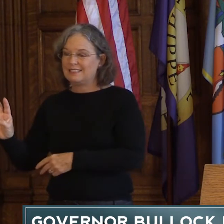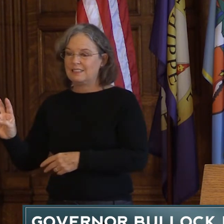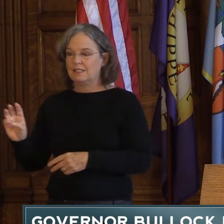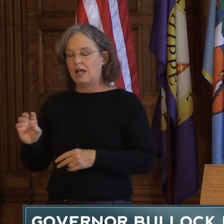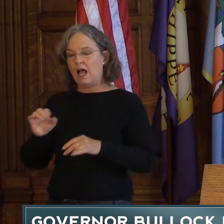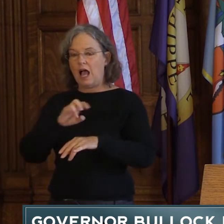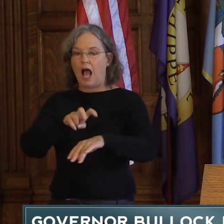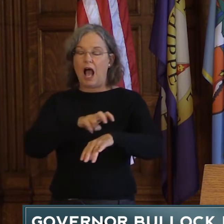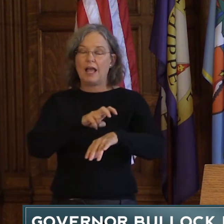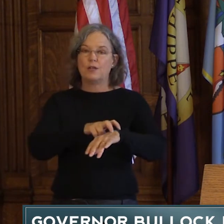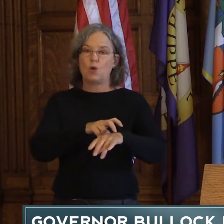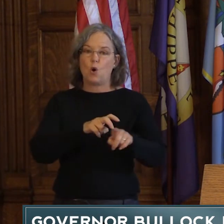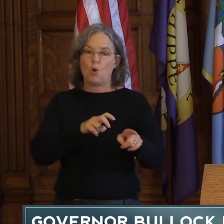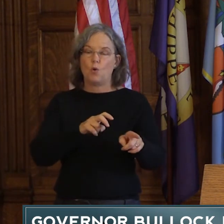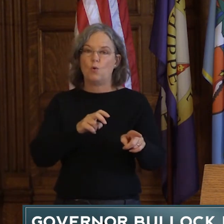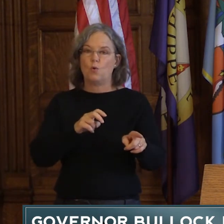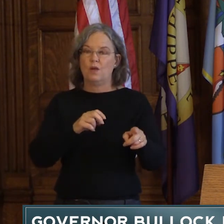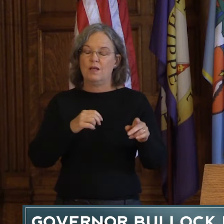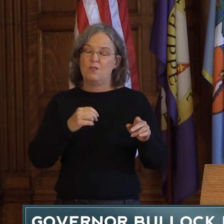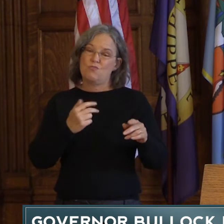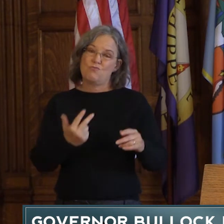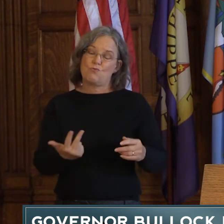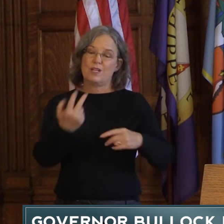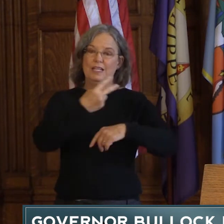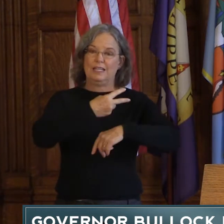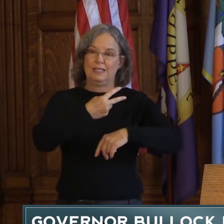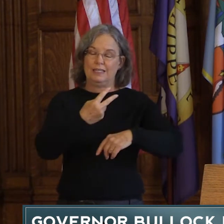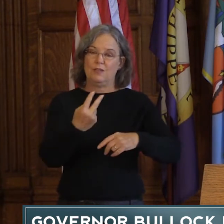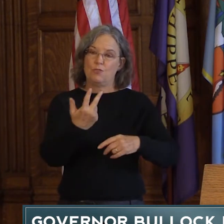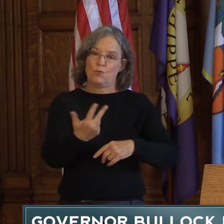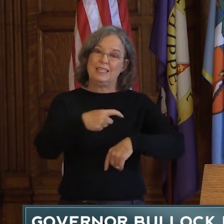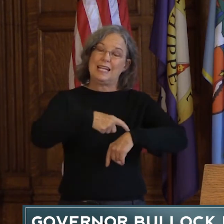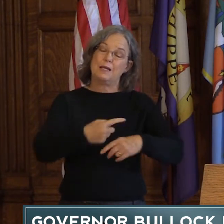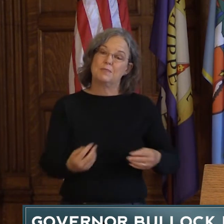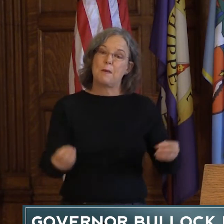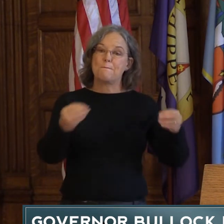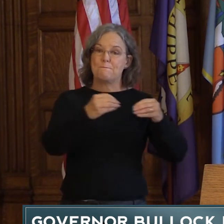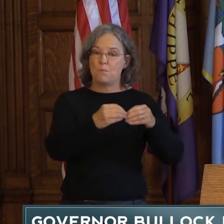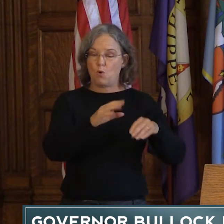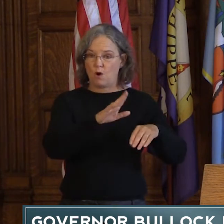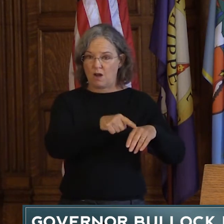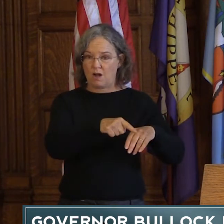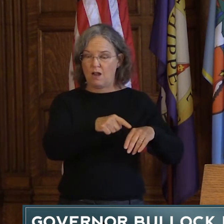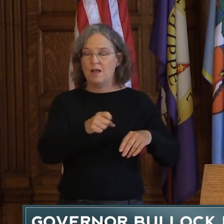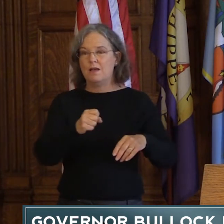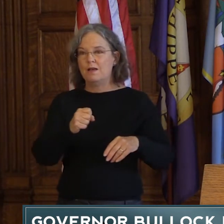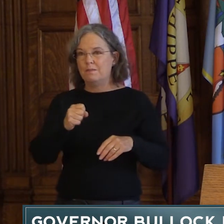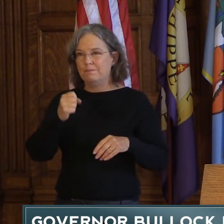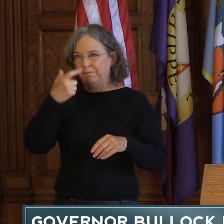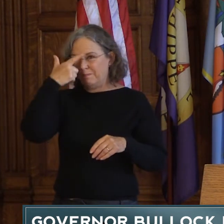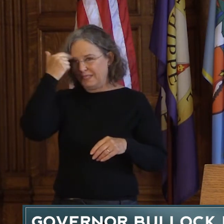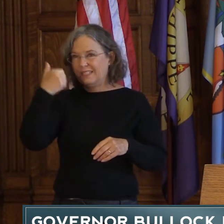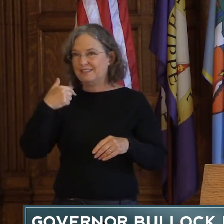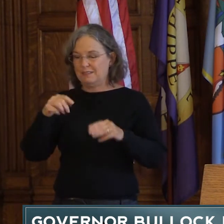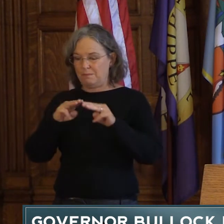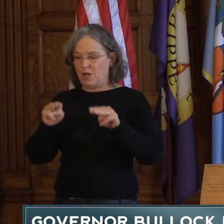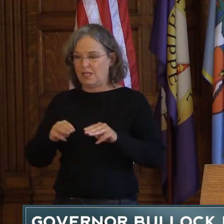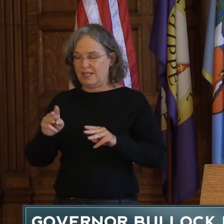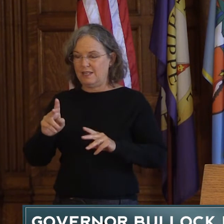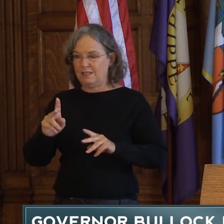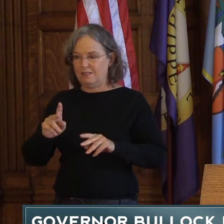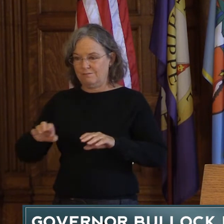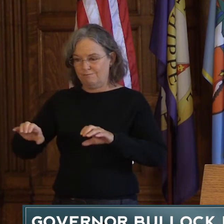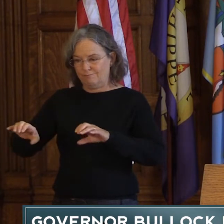rate population about 3 times more. So I think it is the steps that Montanans took that made us at this